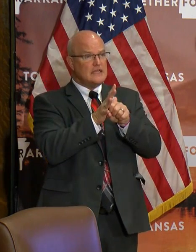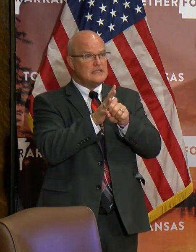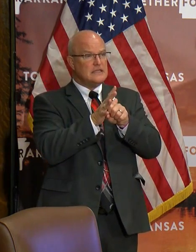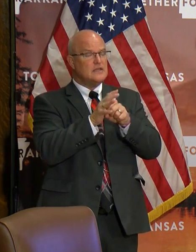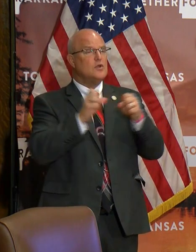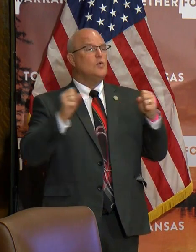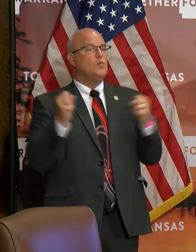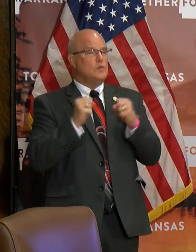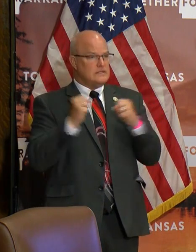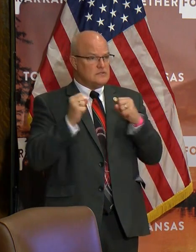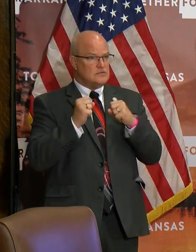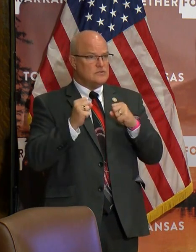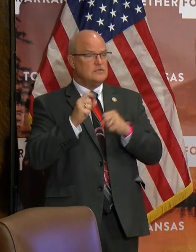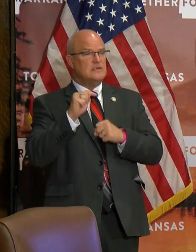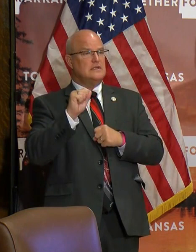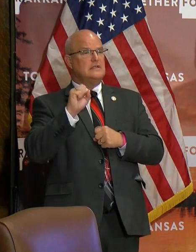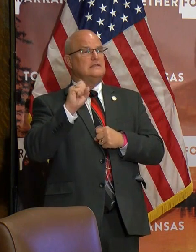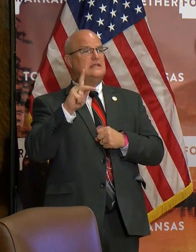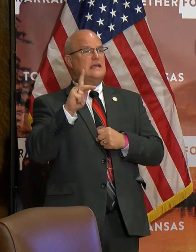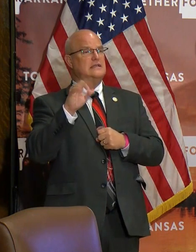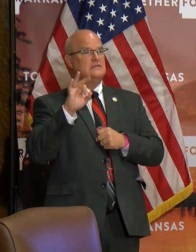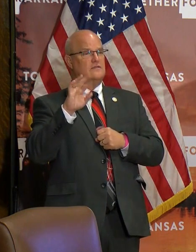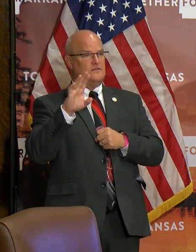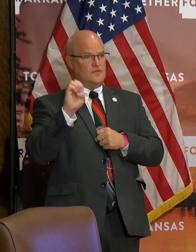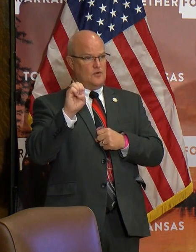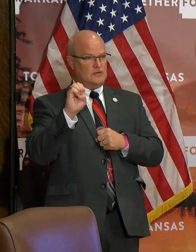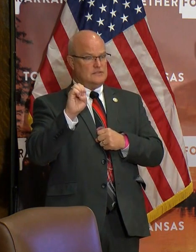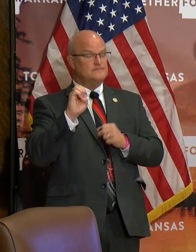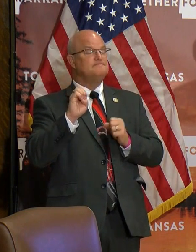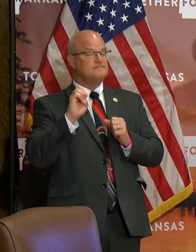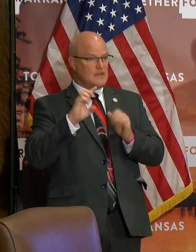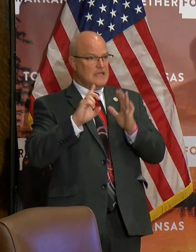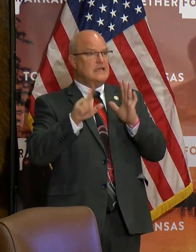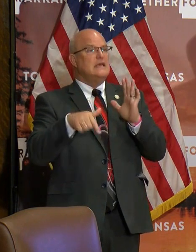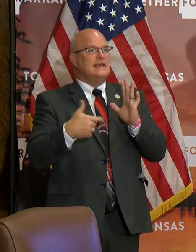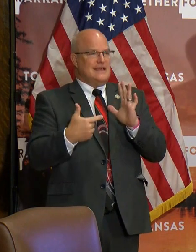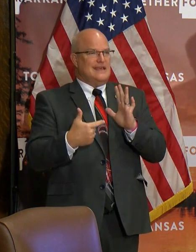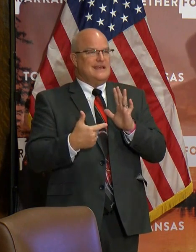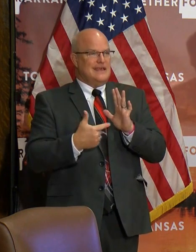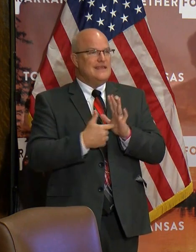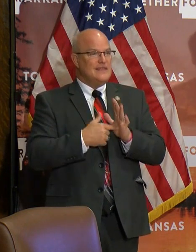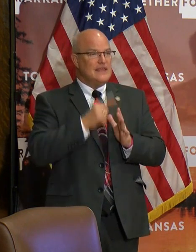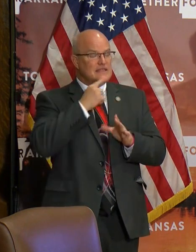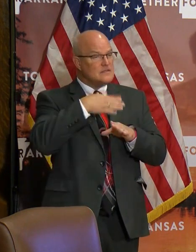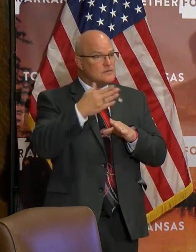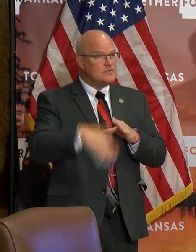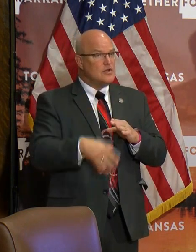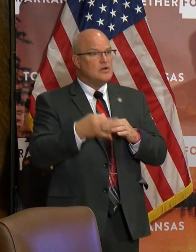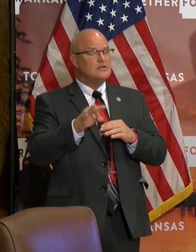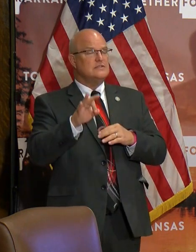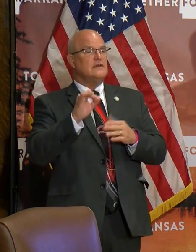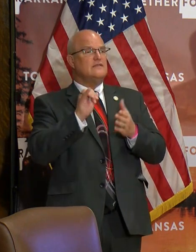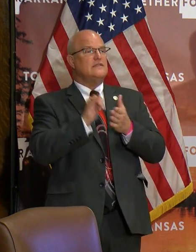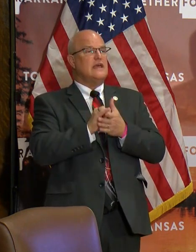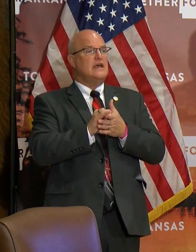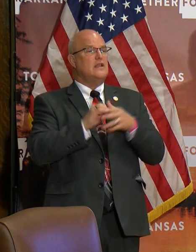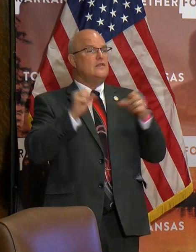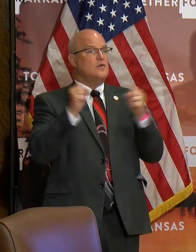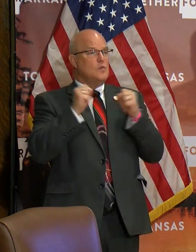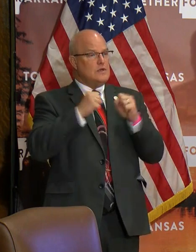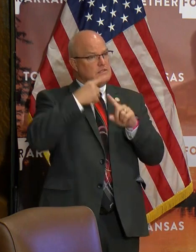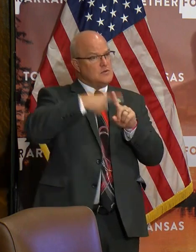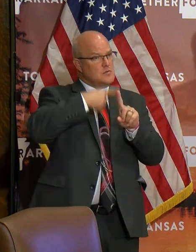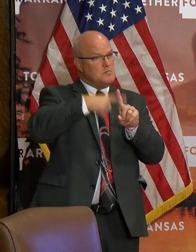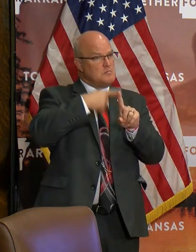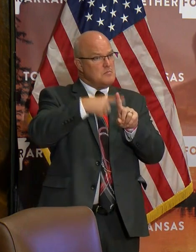COVID-19 Winter Task Force. And this is the result of the fact that the winter